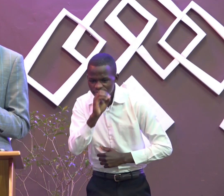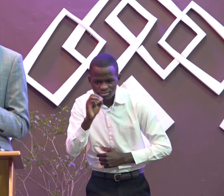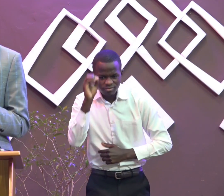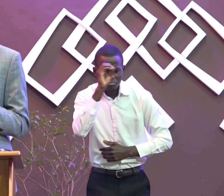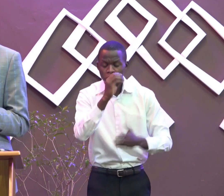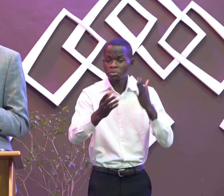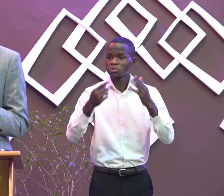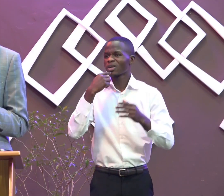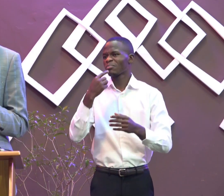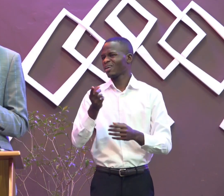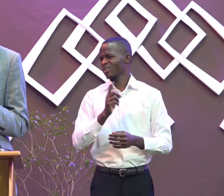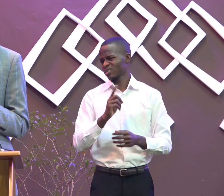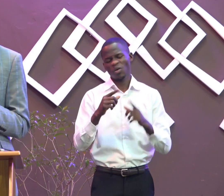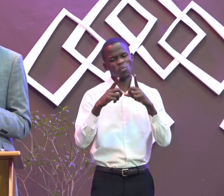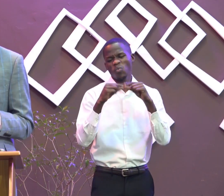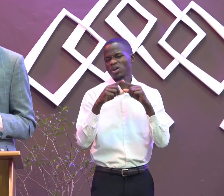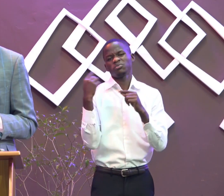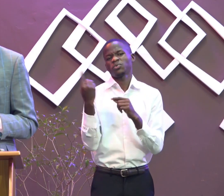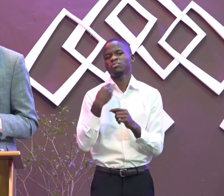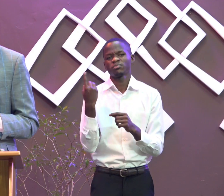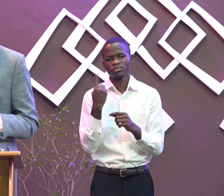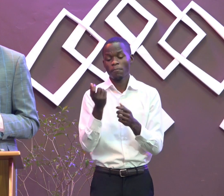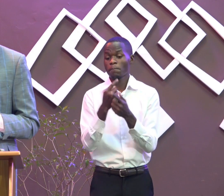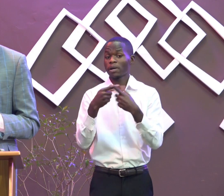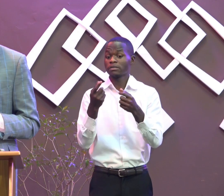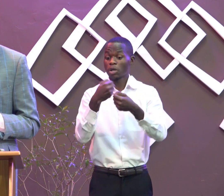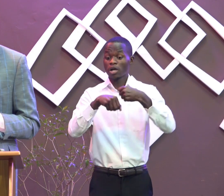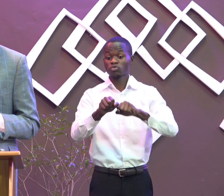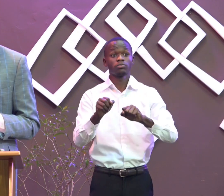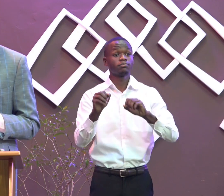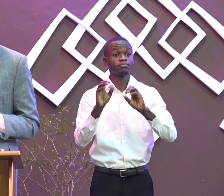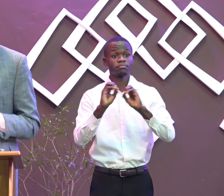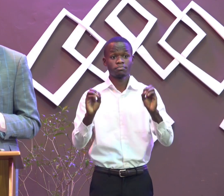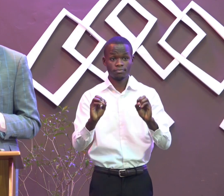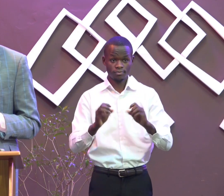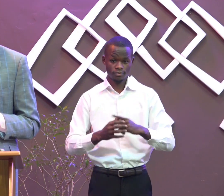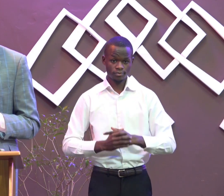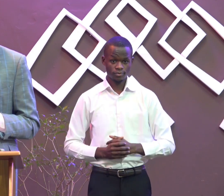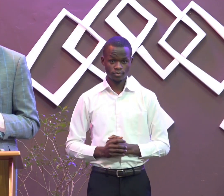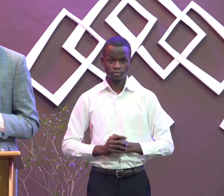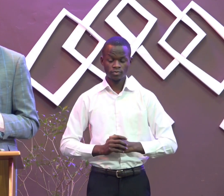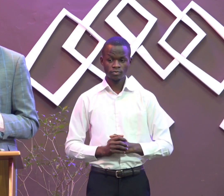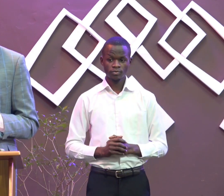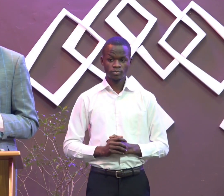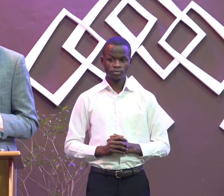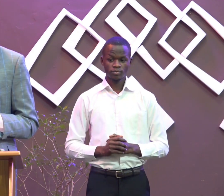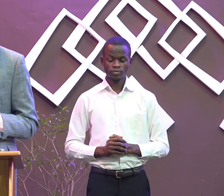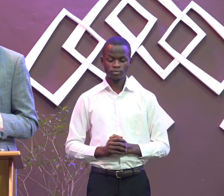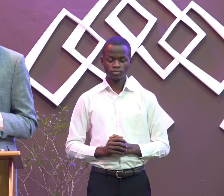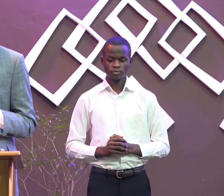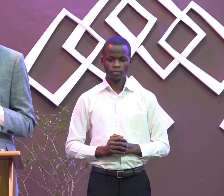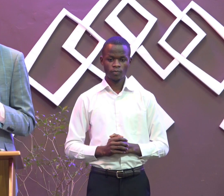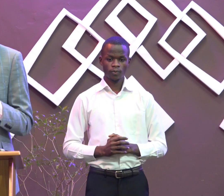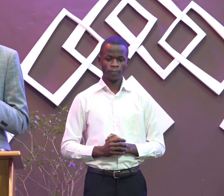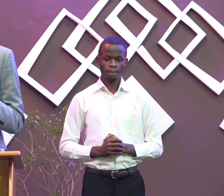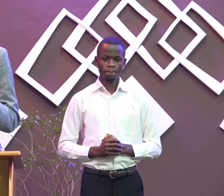ebigambo olaba bigambo bugambo. But the fact was, if you would look around, you would just look at these words